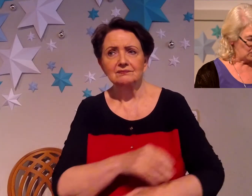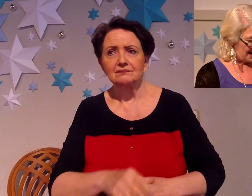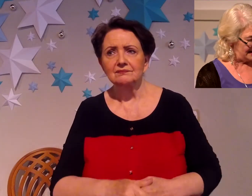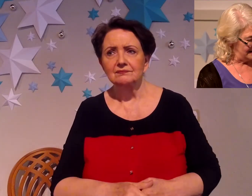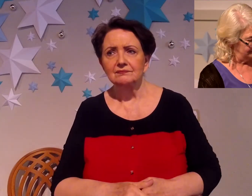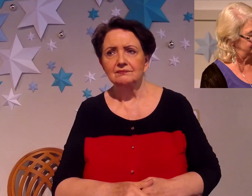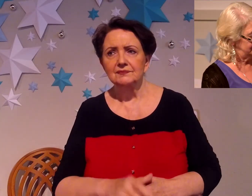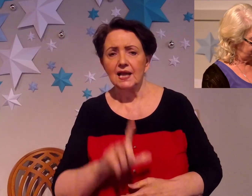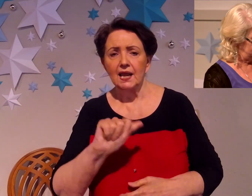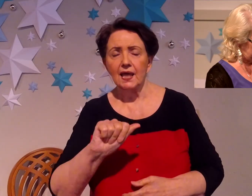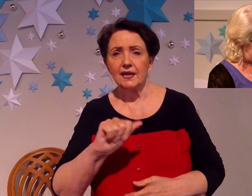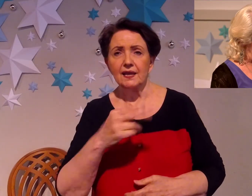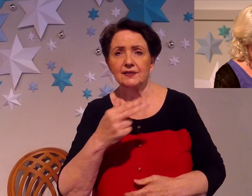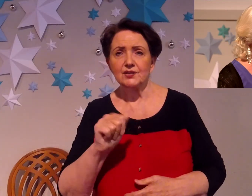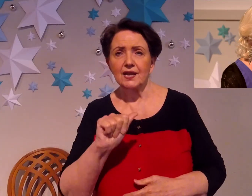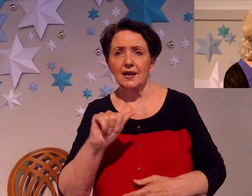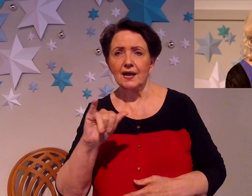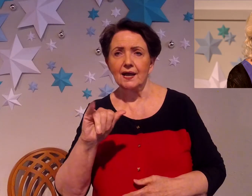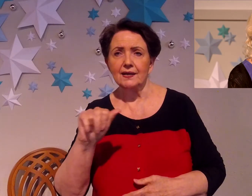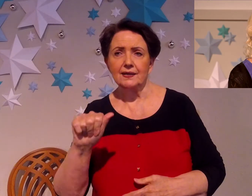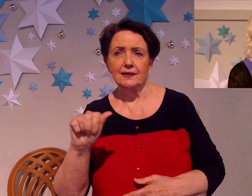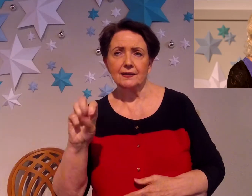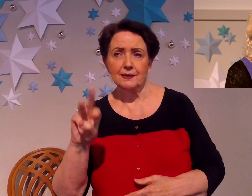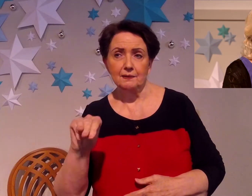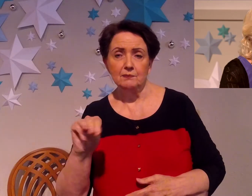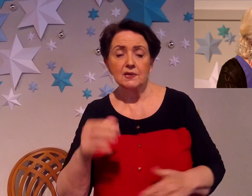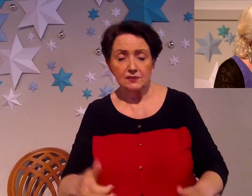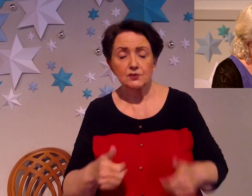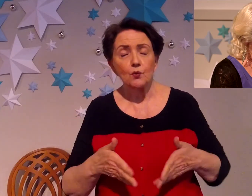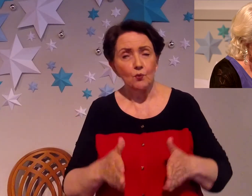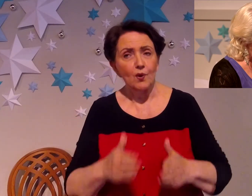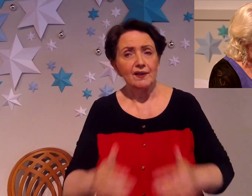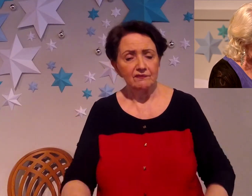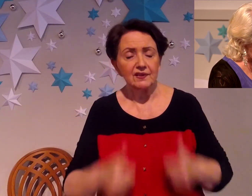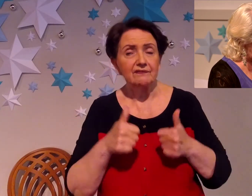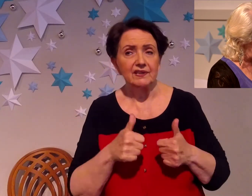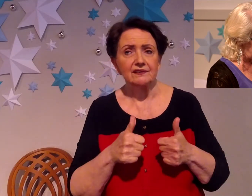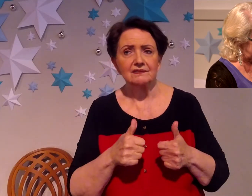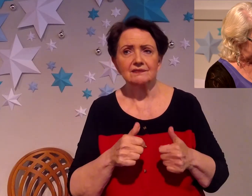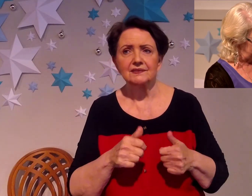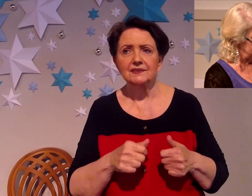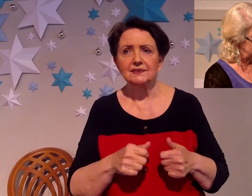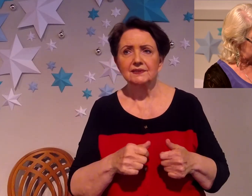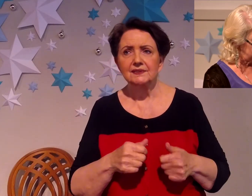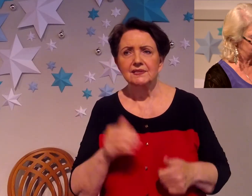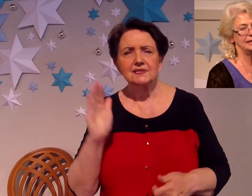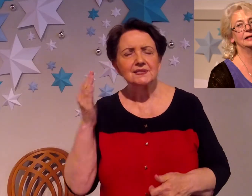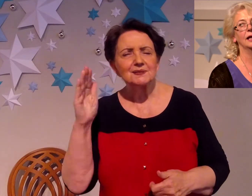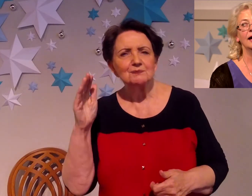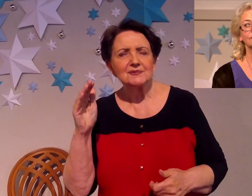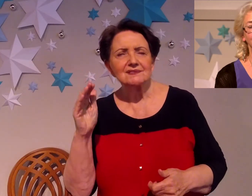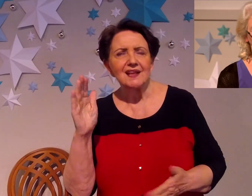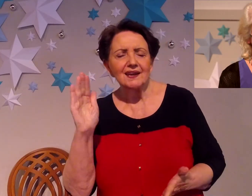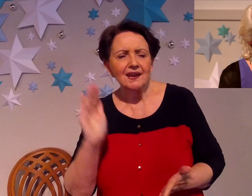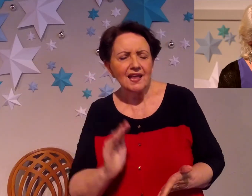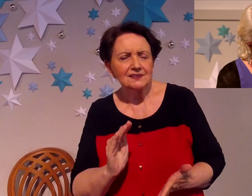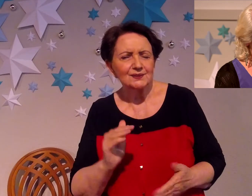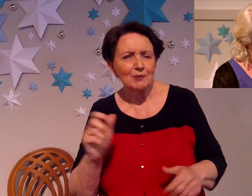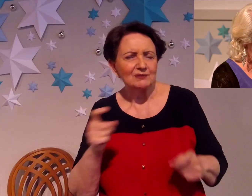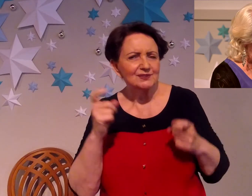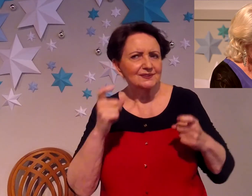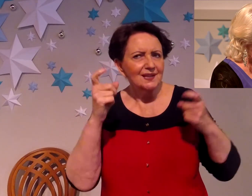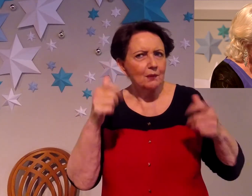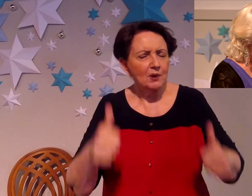L'chaim is a way of living life. As I've grown older, it seems less and less about celebrating life